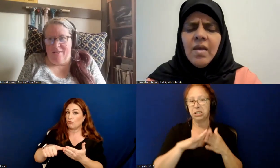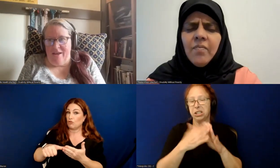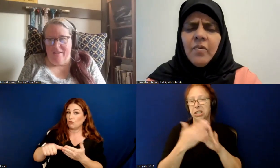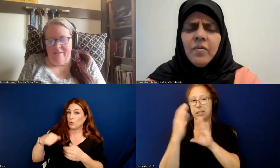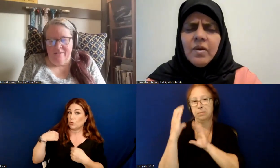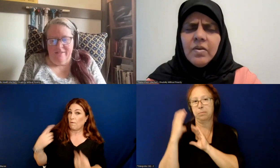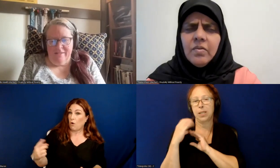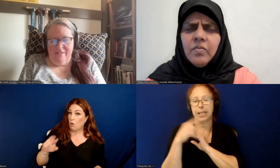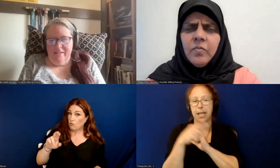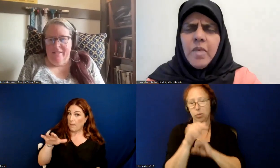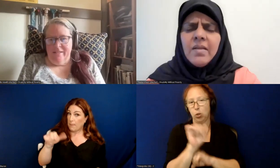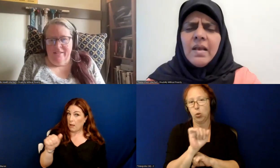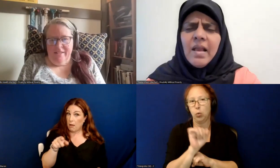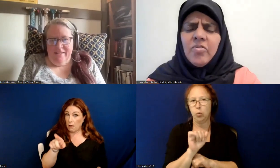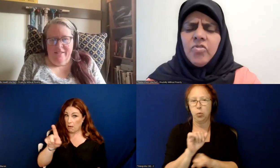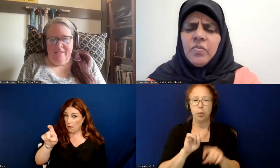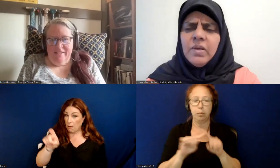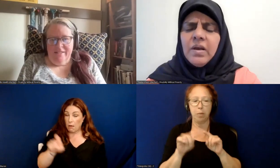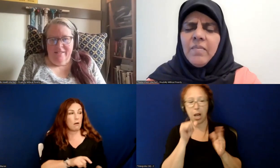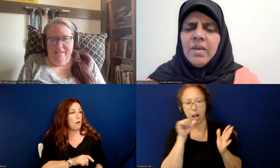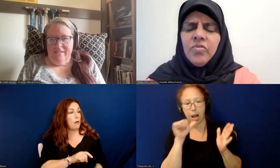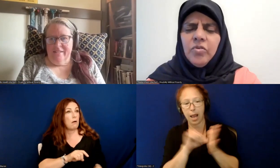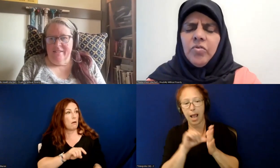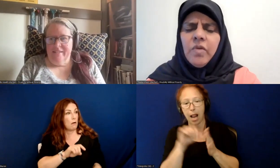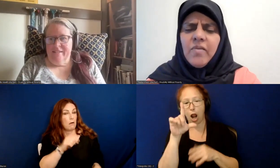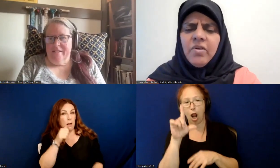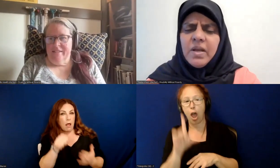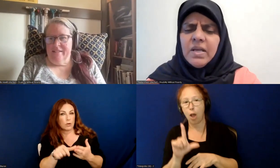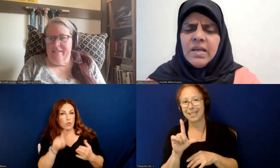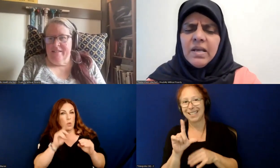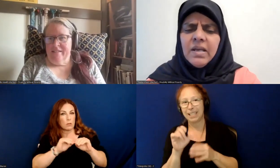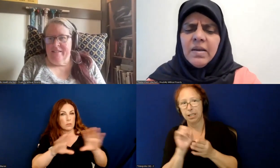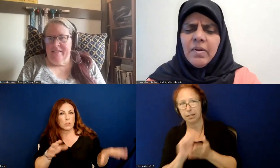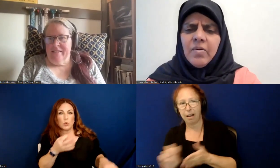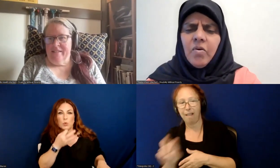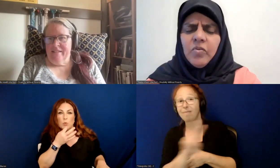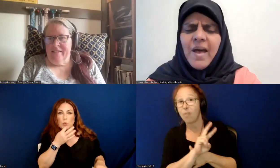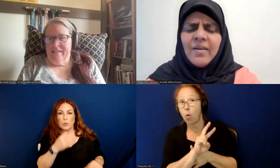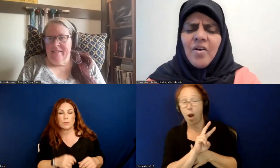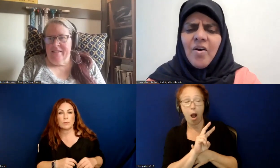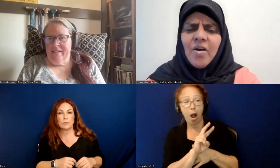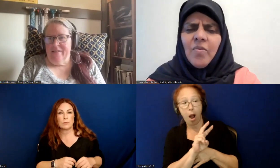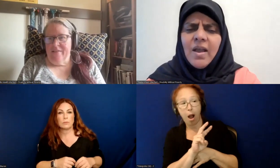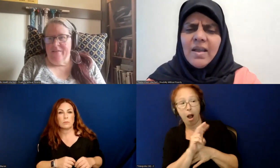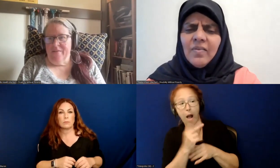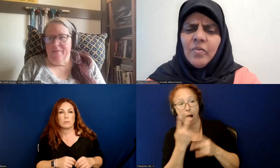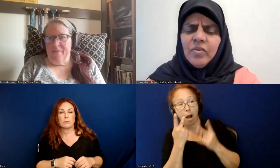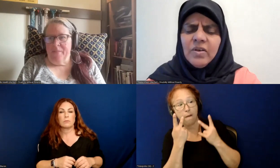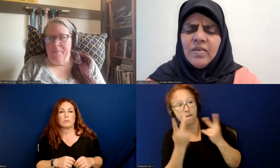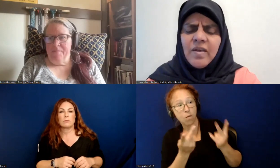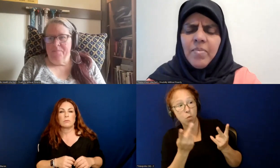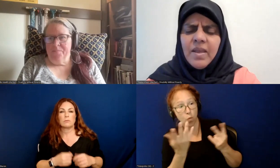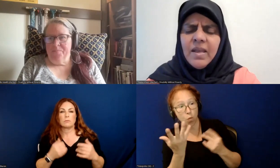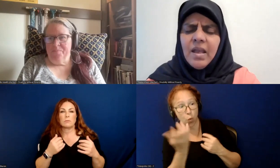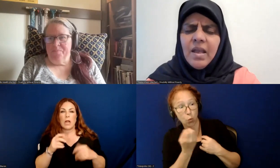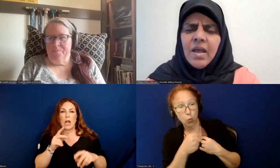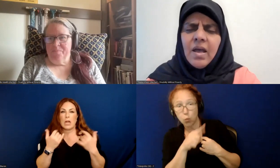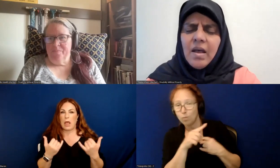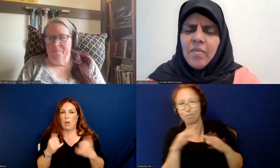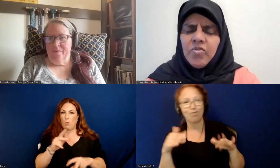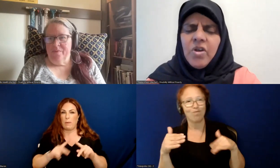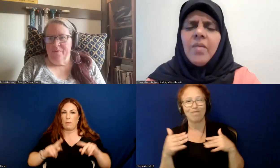on any Yeah, of that? mandate letters should be coming soon when everybody goes back to Ottawa. I guess we'll see